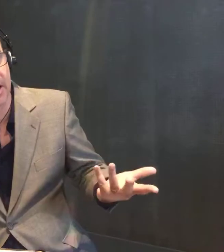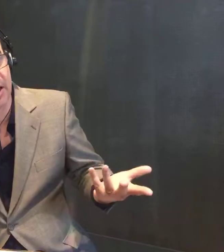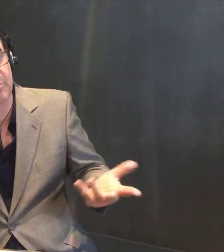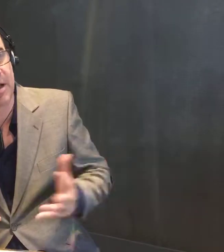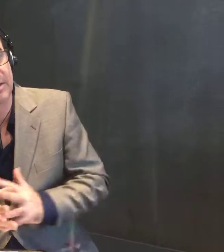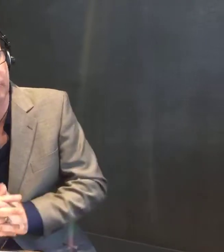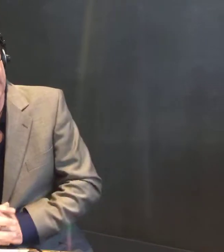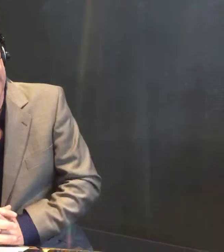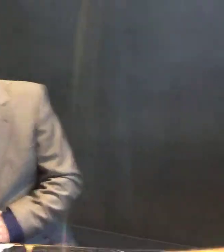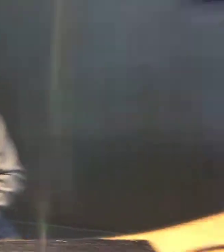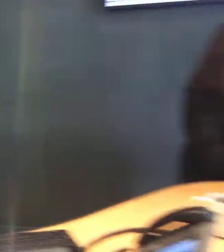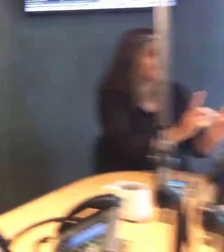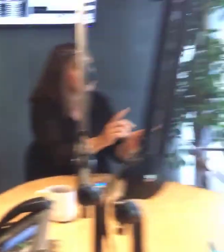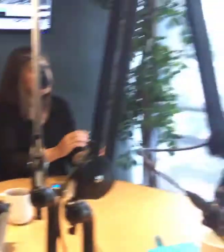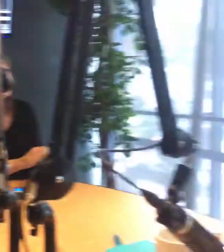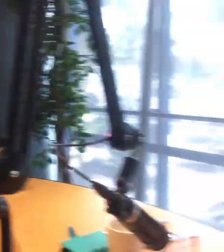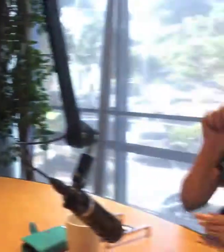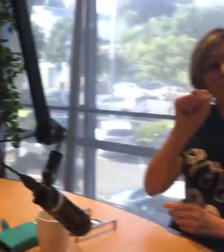happens in other parts of the world?